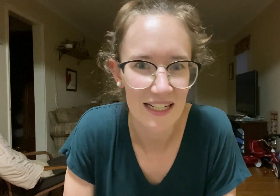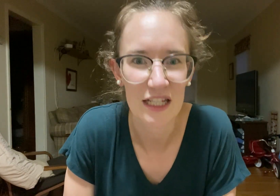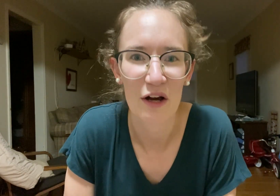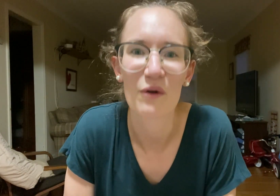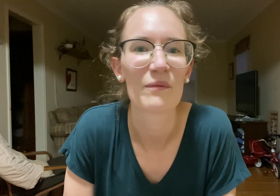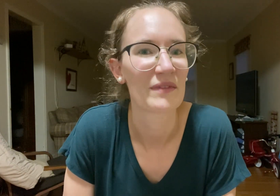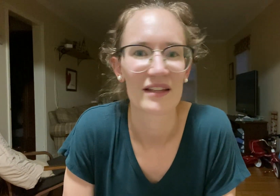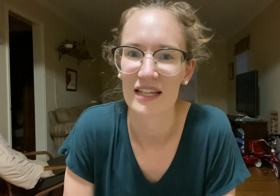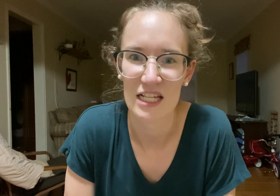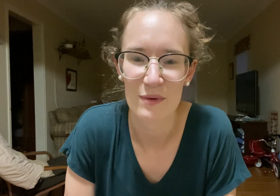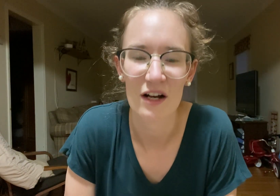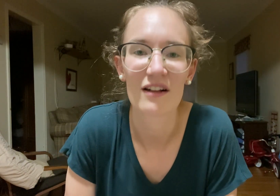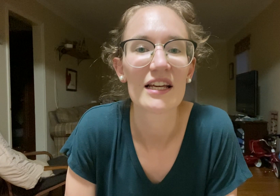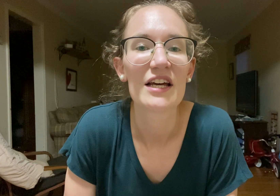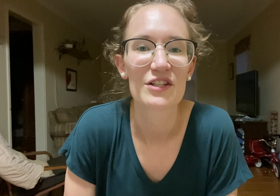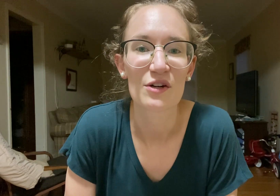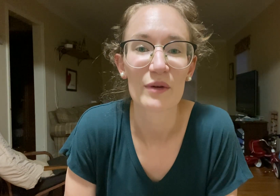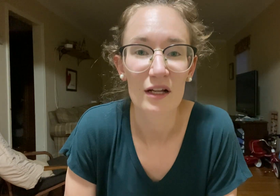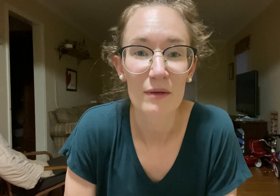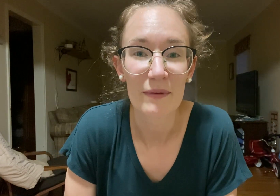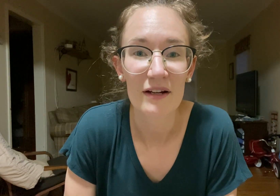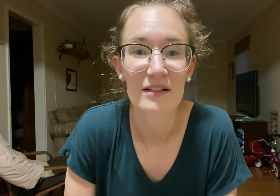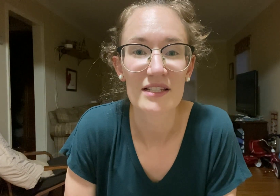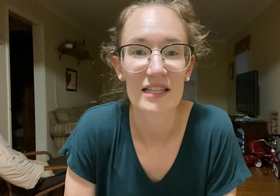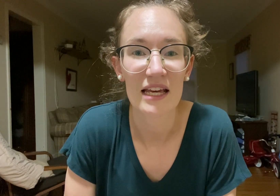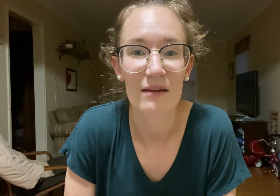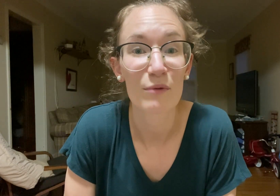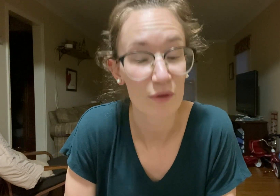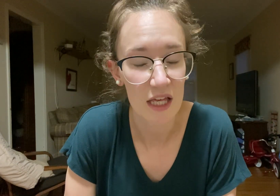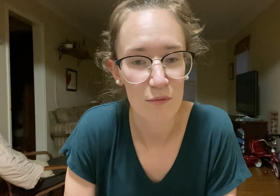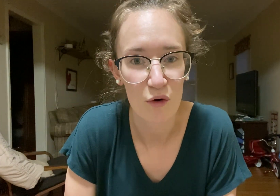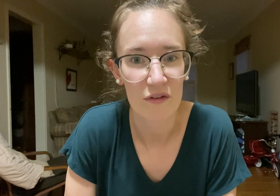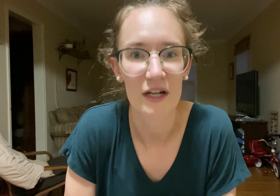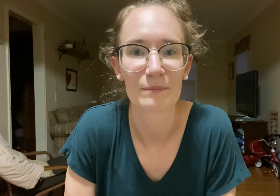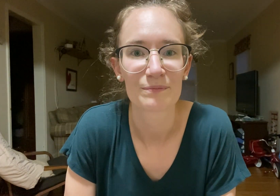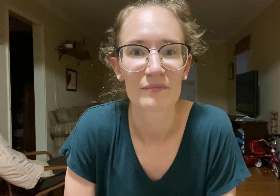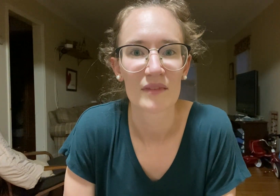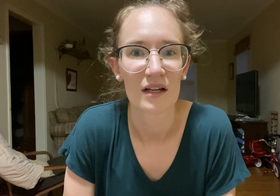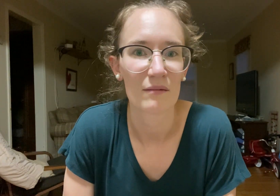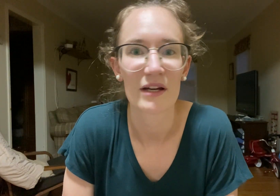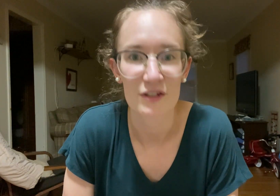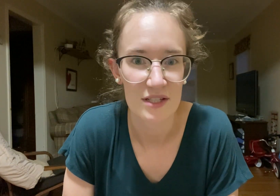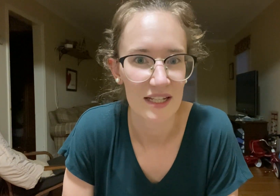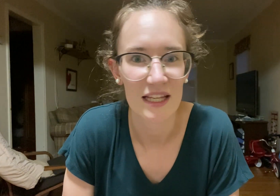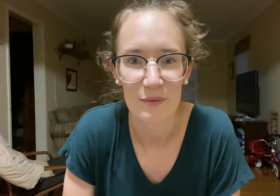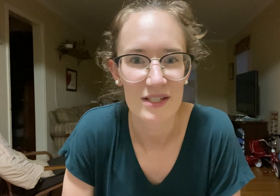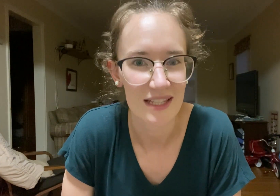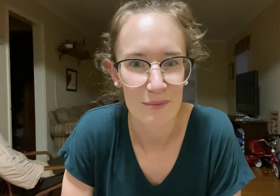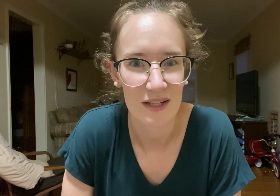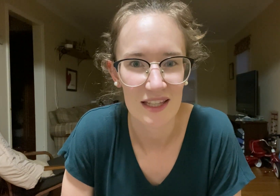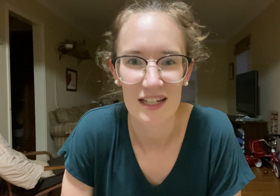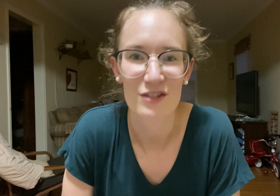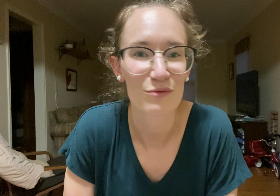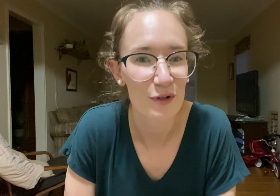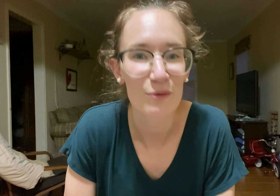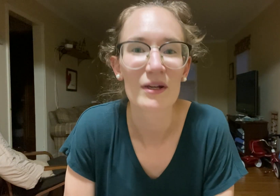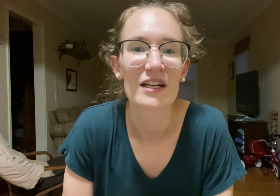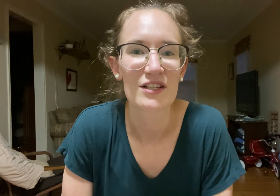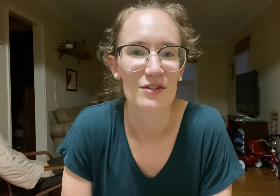ready to go in case we called. So we called my parents. They both came over My other son, he was sleeping in the next room. So they